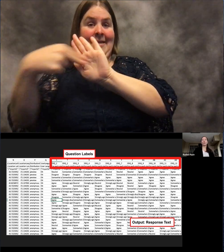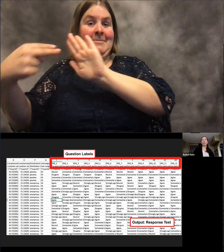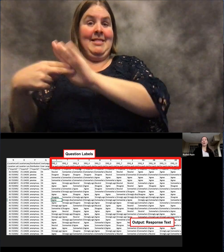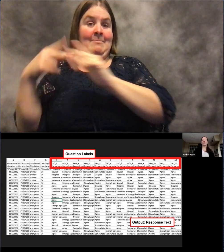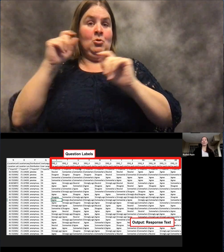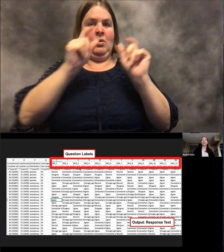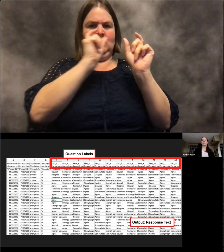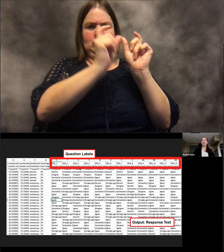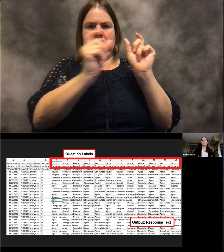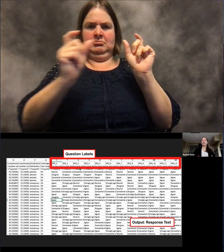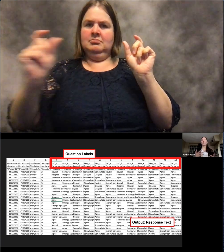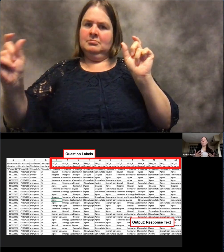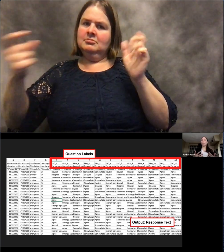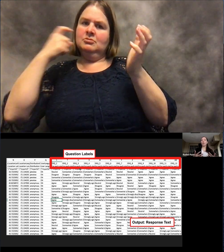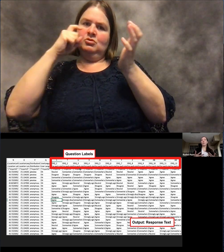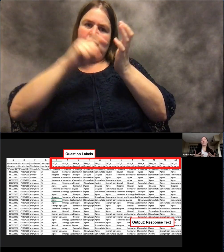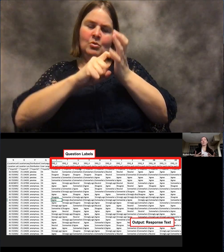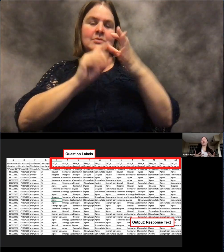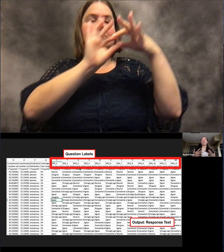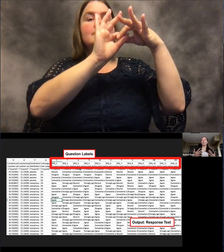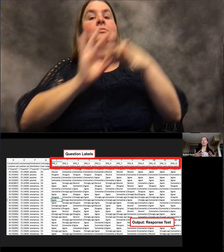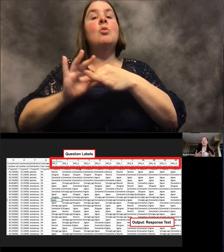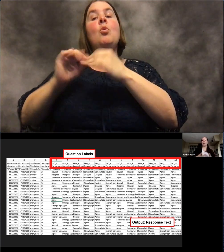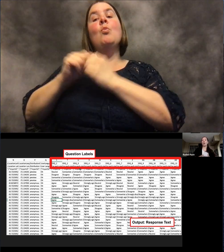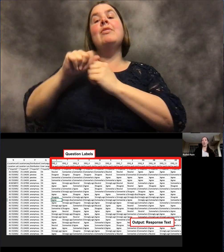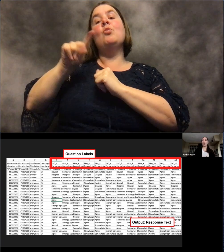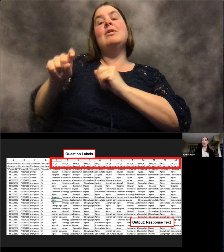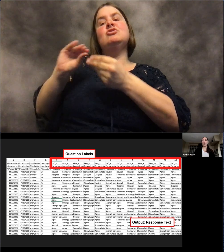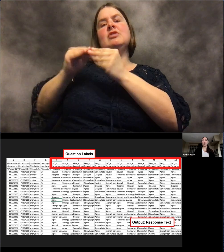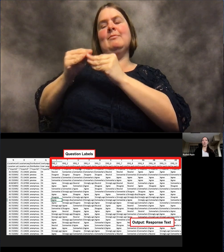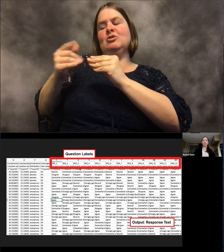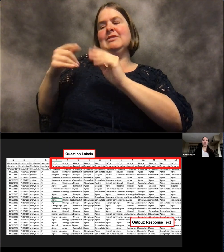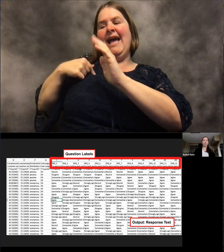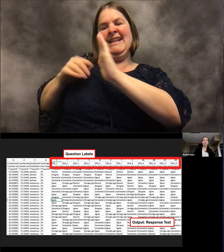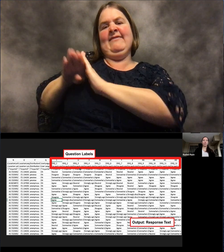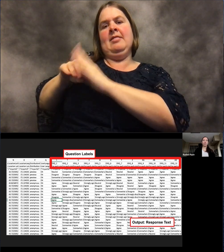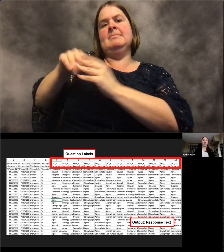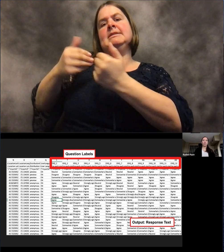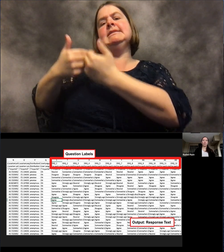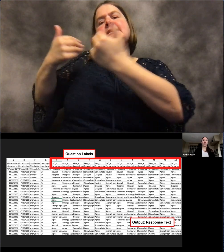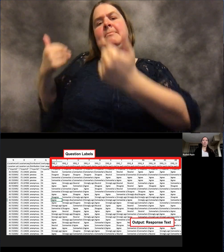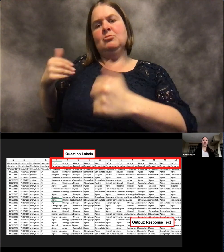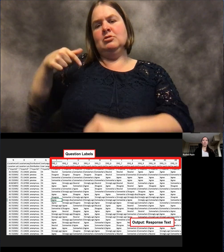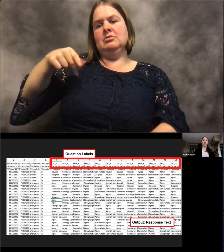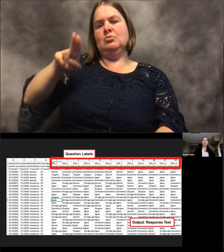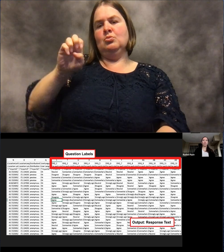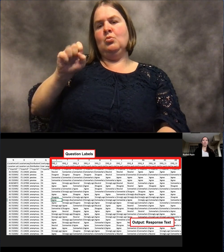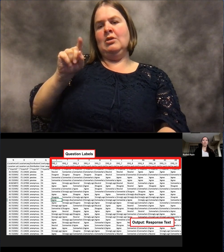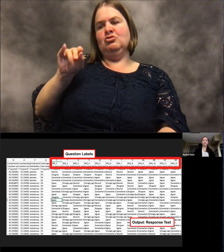to correspond to the question numbers for a specific questionnaire.